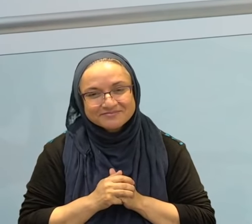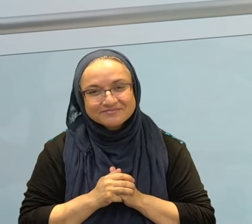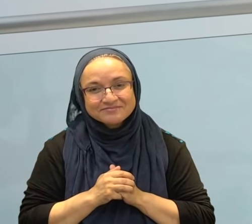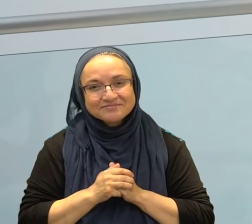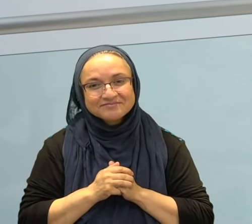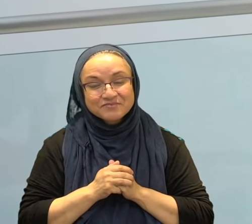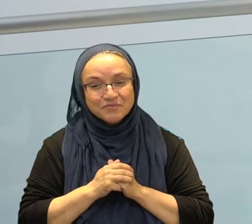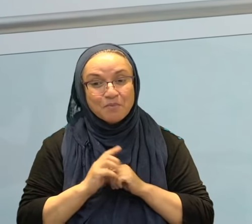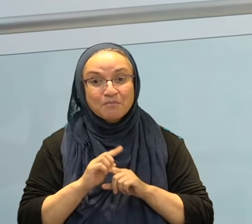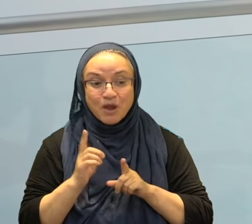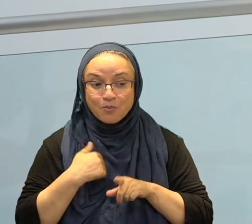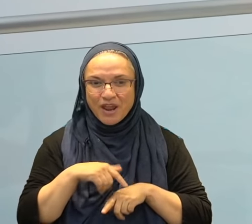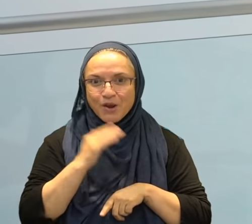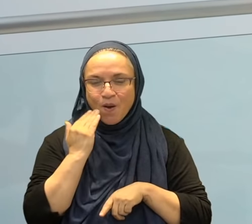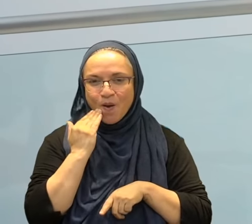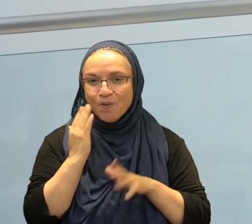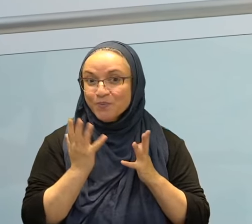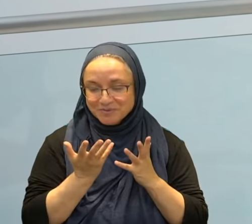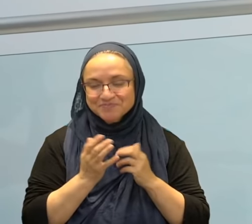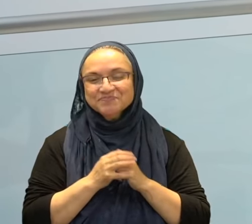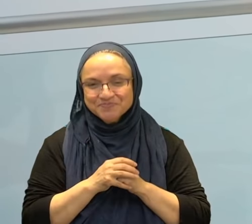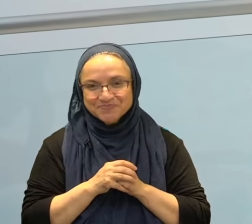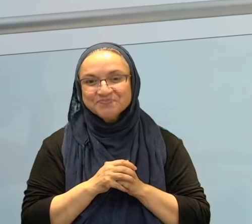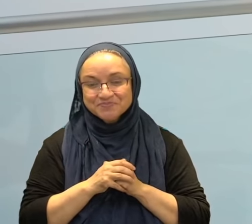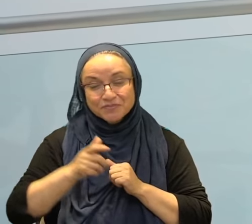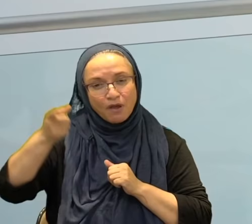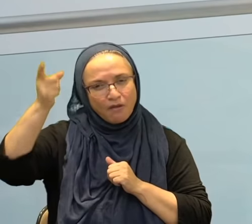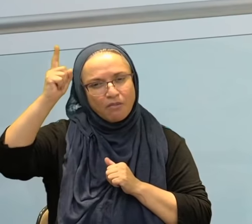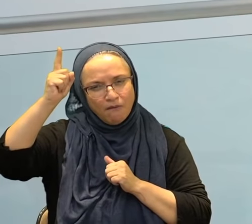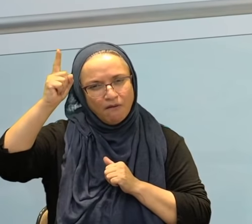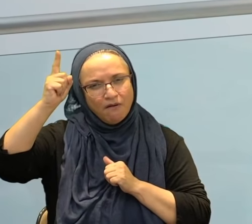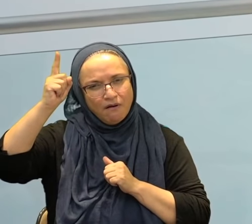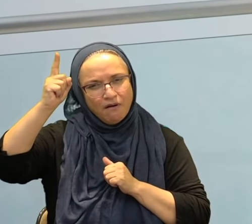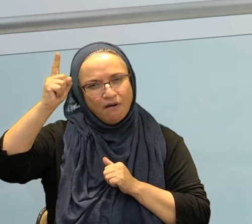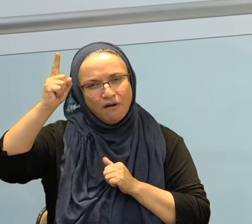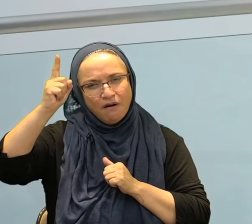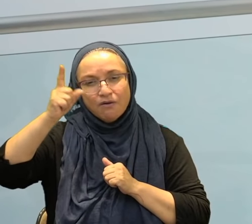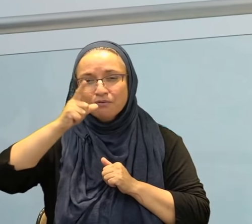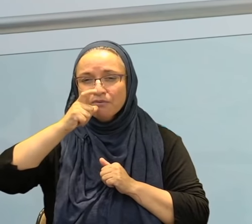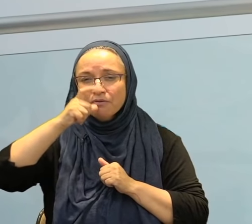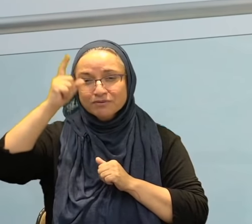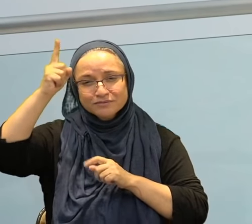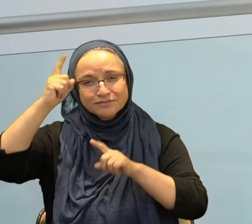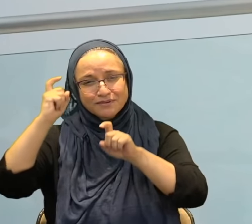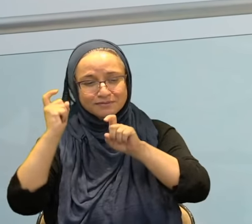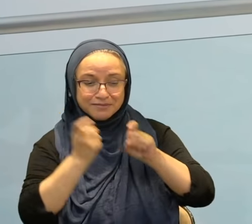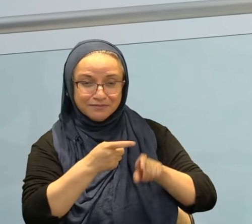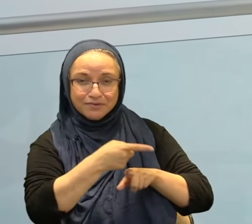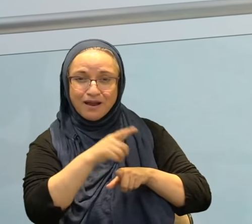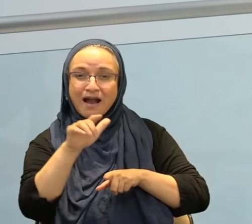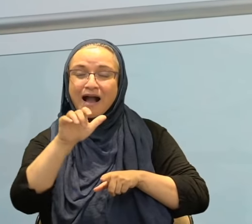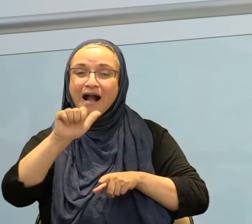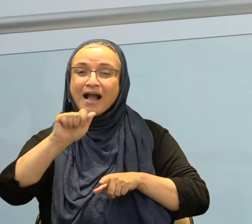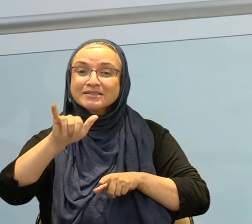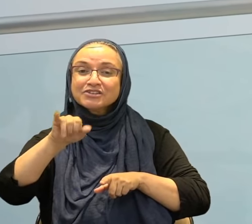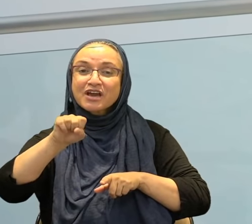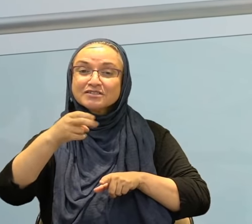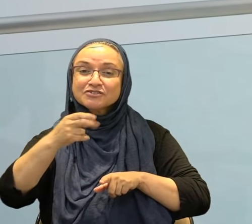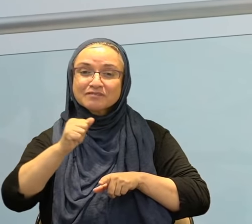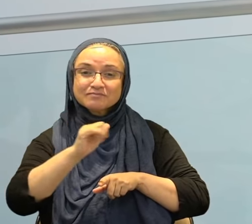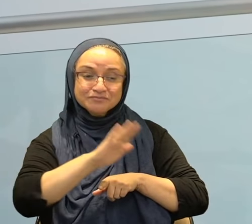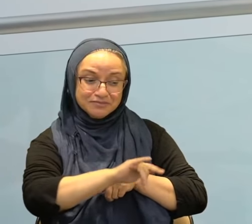that descended those verses from the heavens for and the Lord that rescued